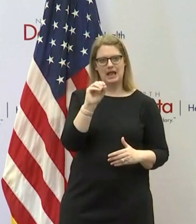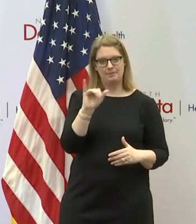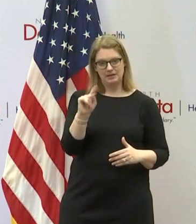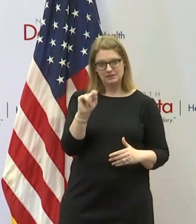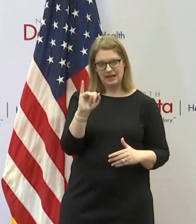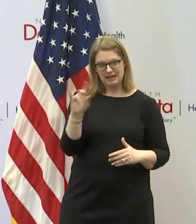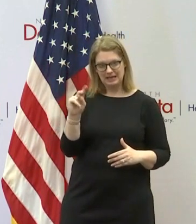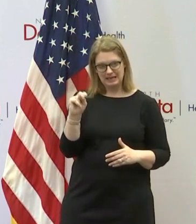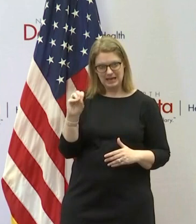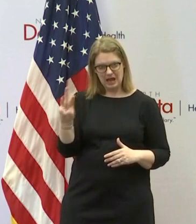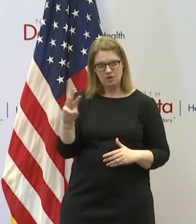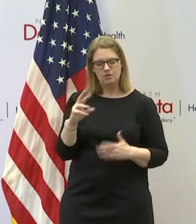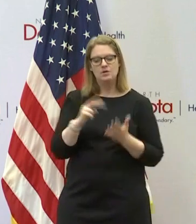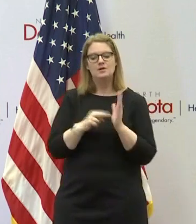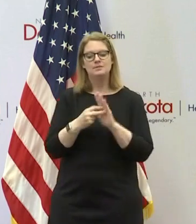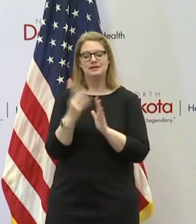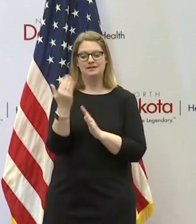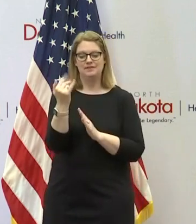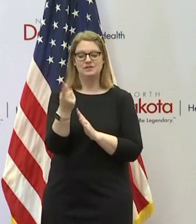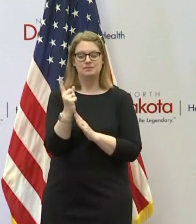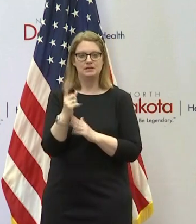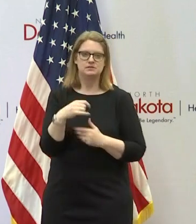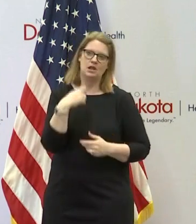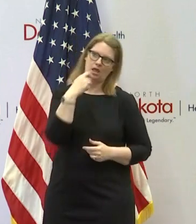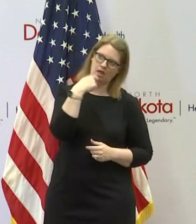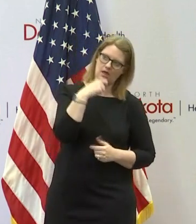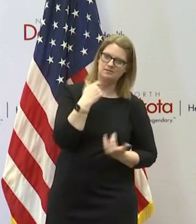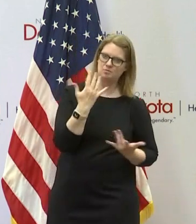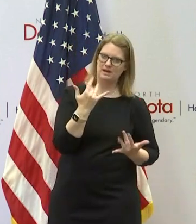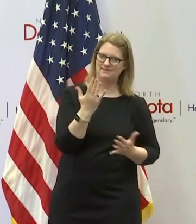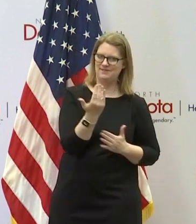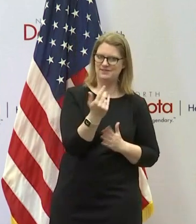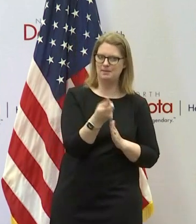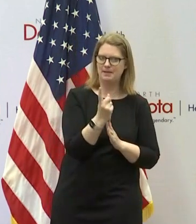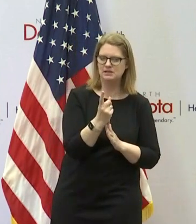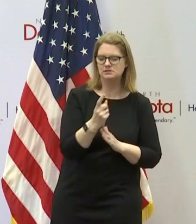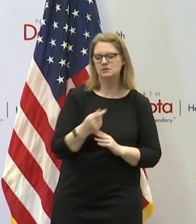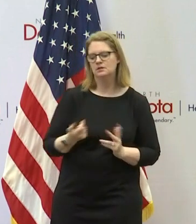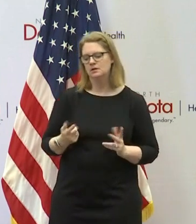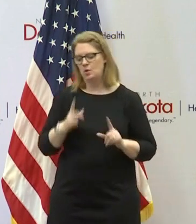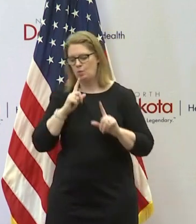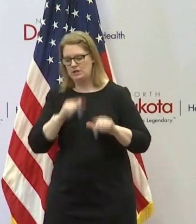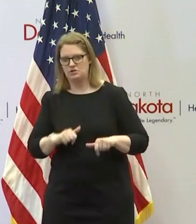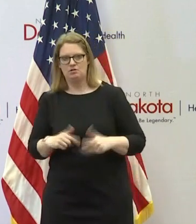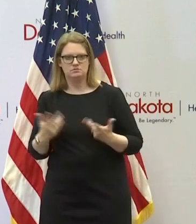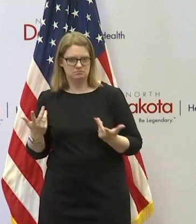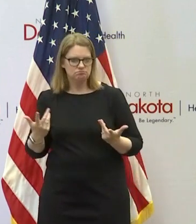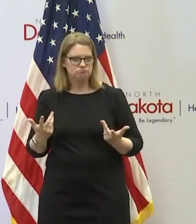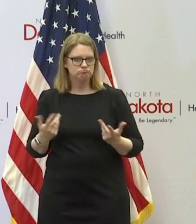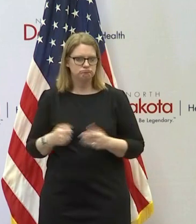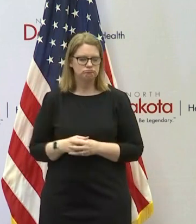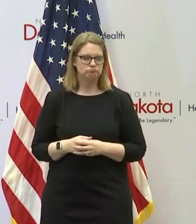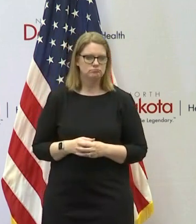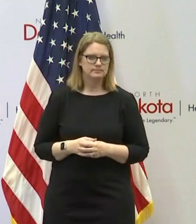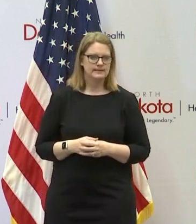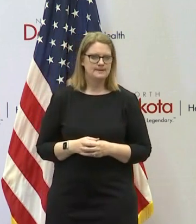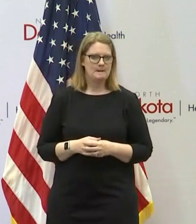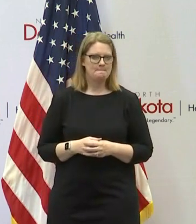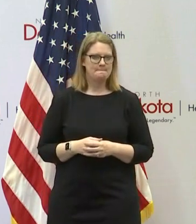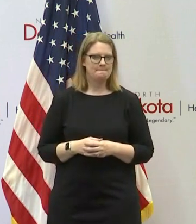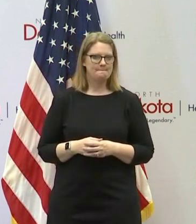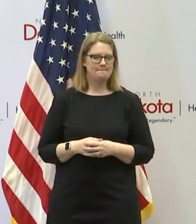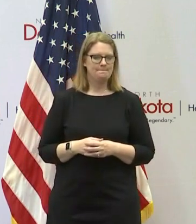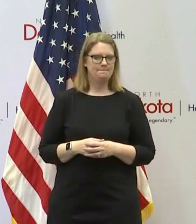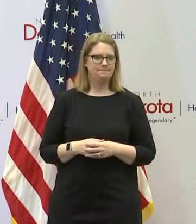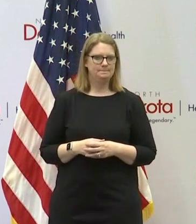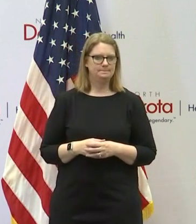machines, because you get a result in 15 minutes. And so we got tested, we waited 15 minutes, got the results back. And so